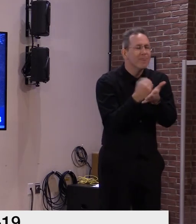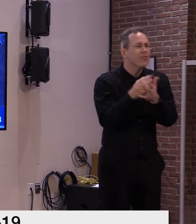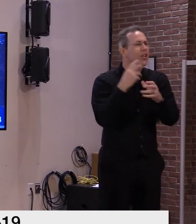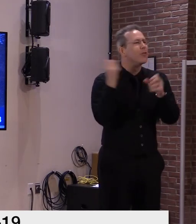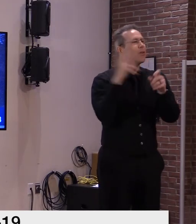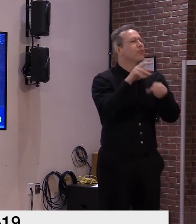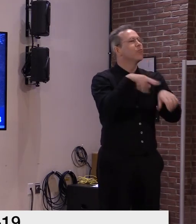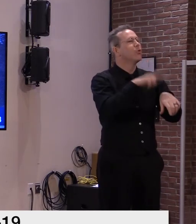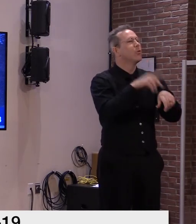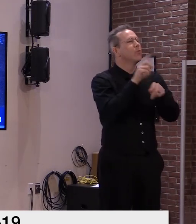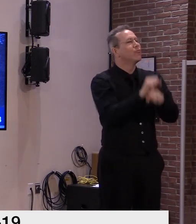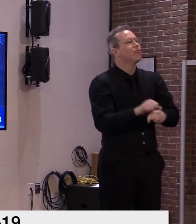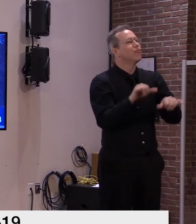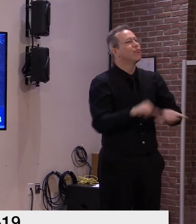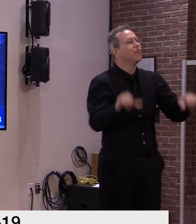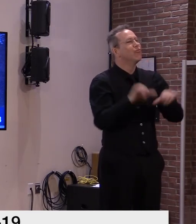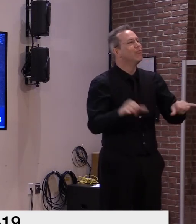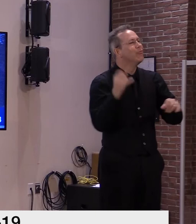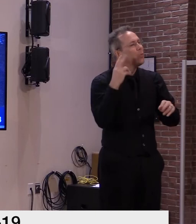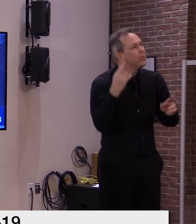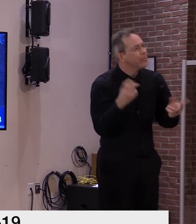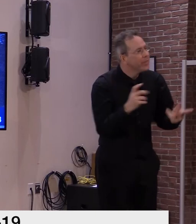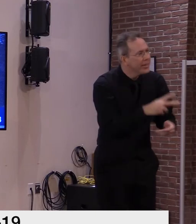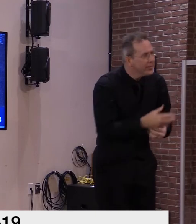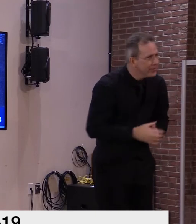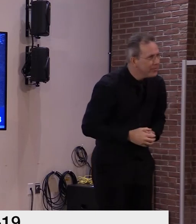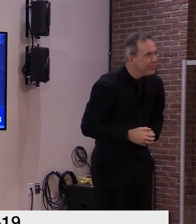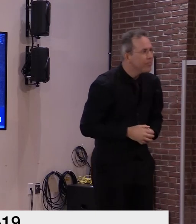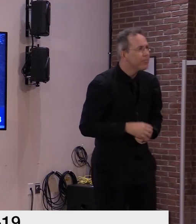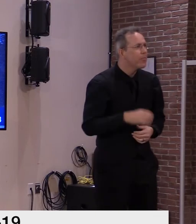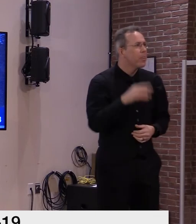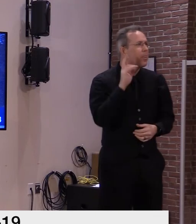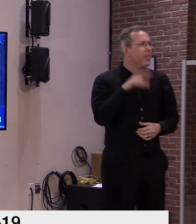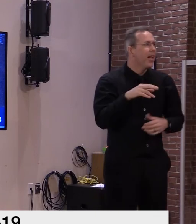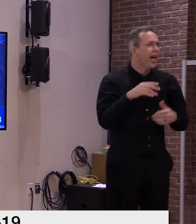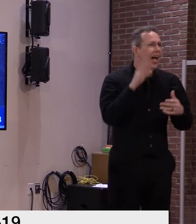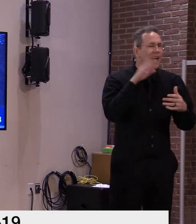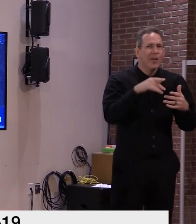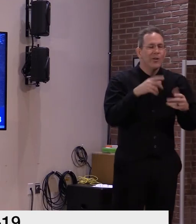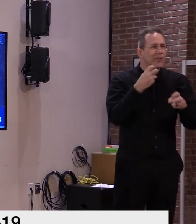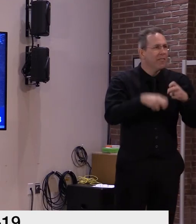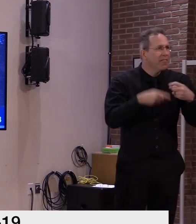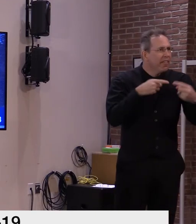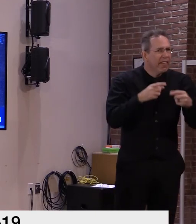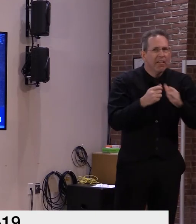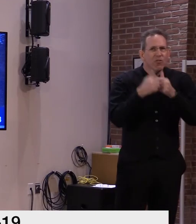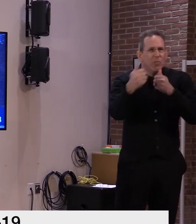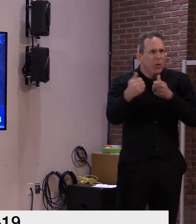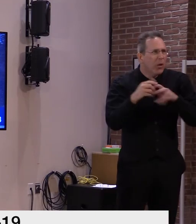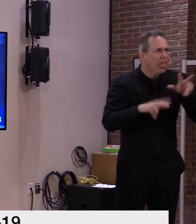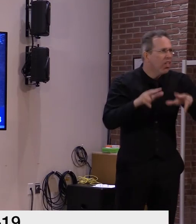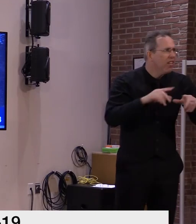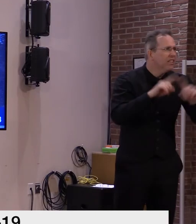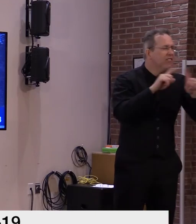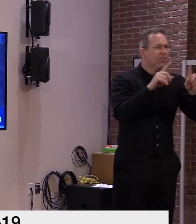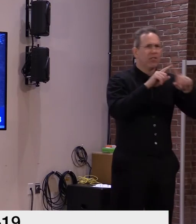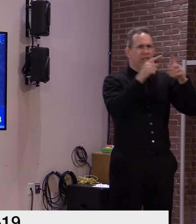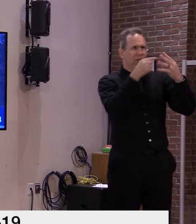asking me about proms already. Proms, graduations, all those things that we normally see at the end of the school year, it'd be great to see those back up and